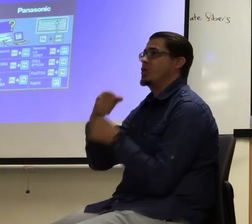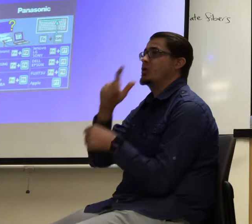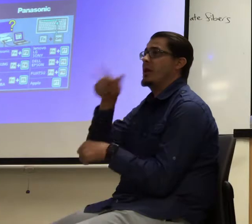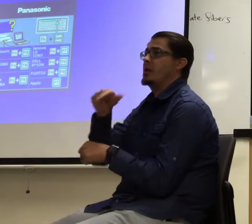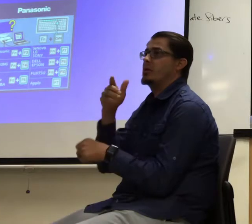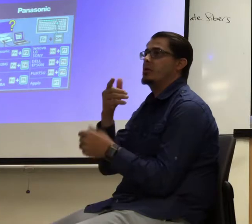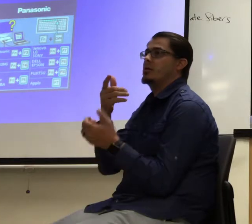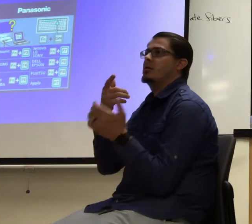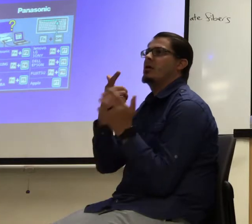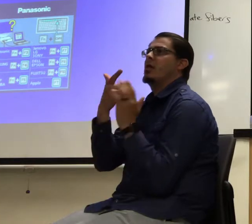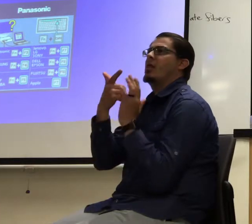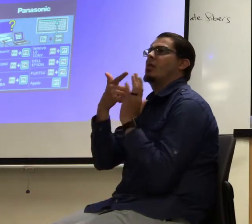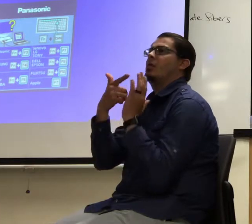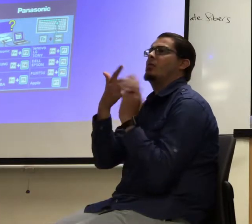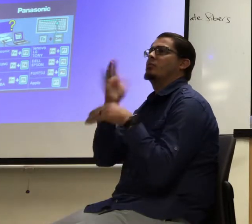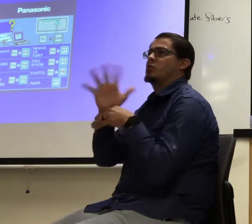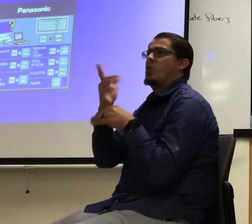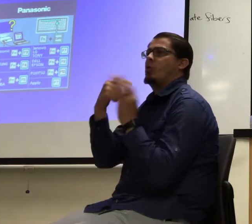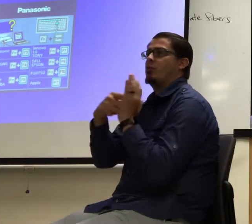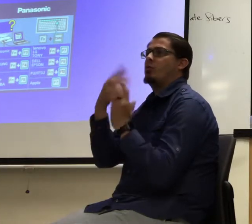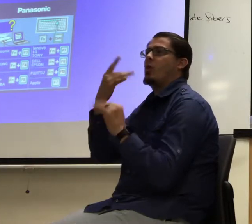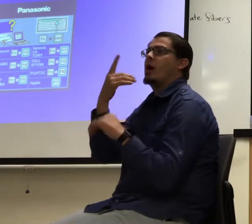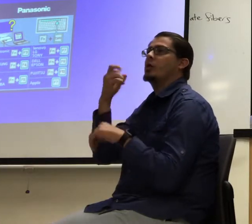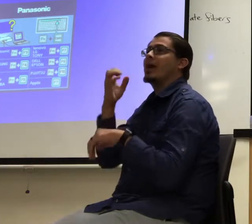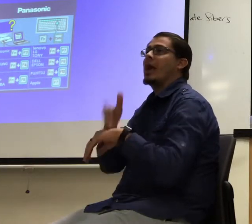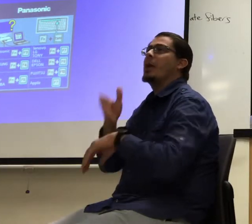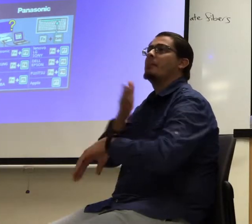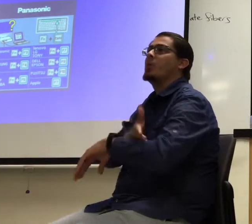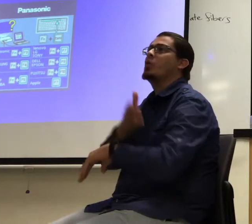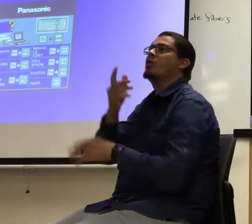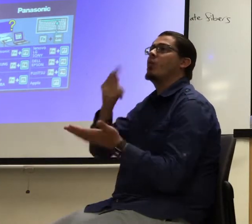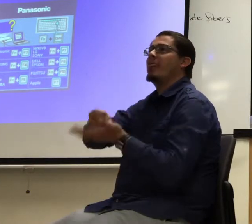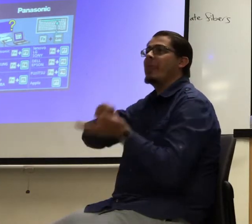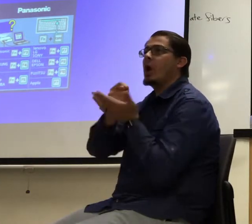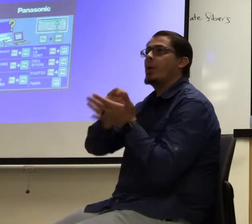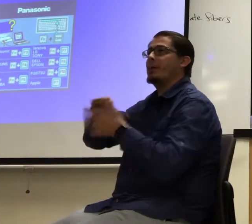Ads on YouTube. Skip ads.